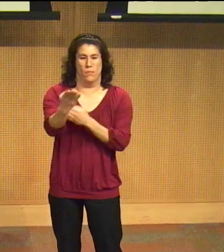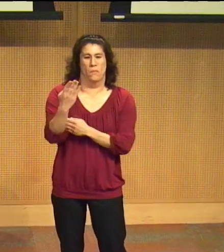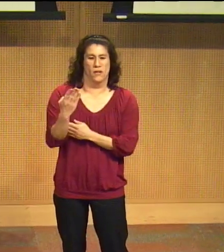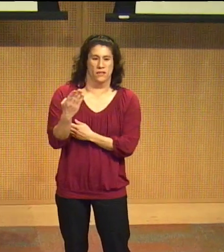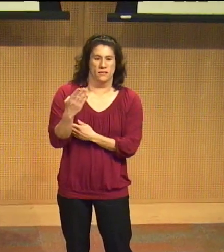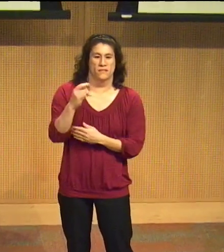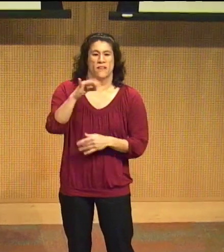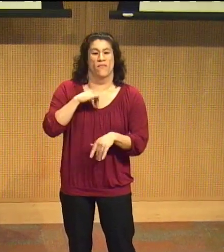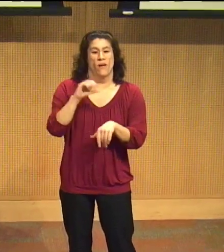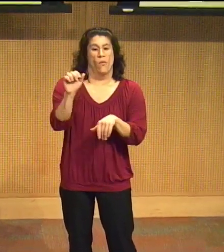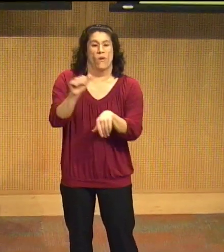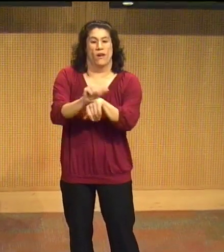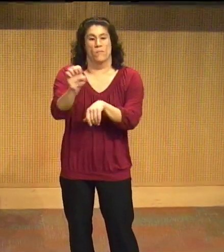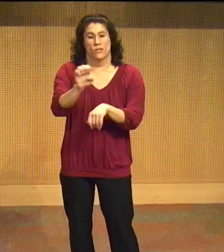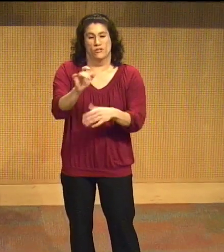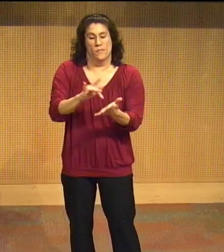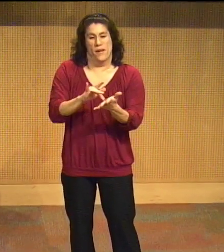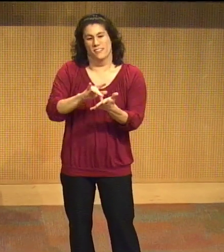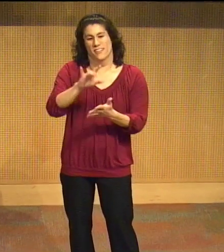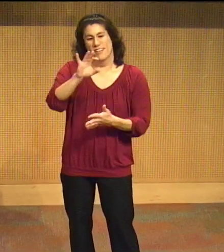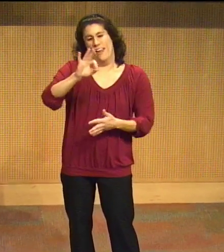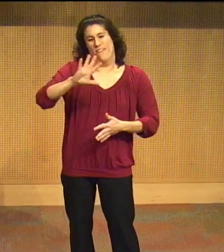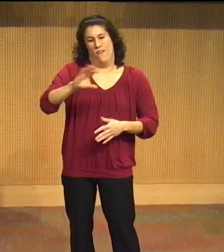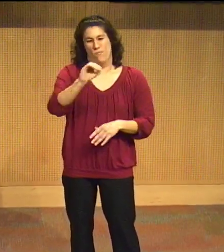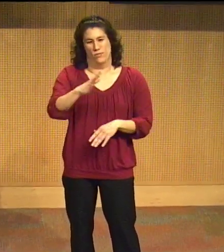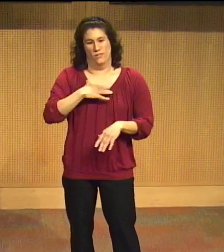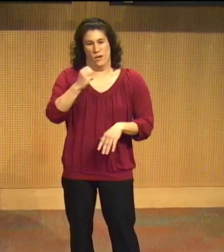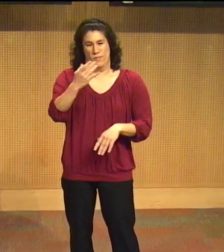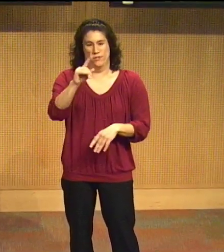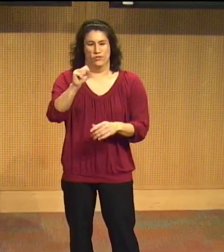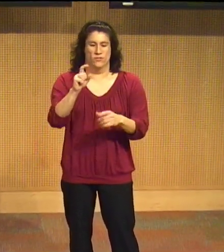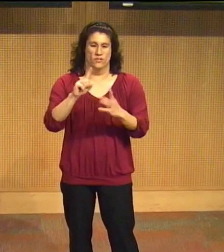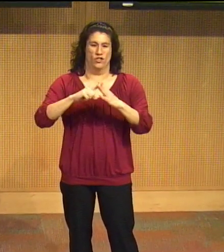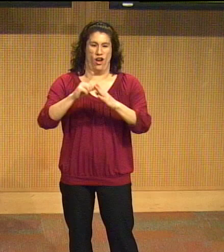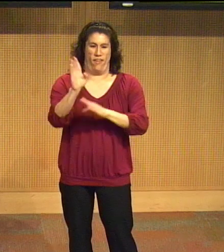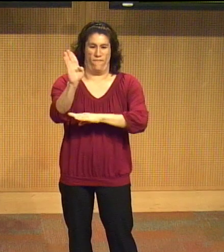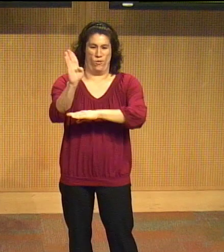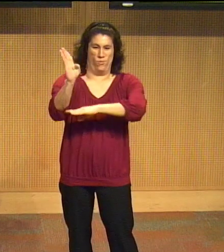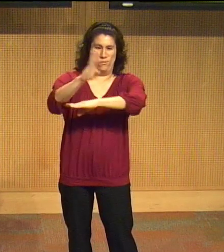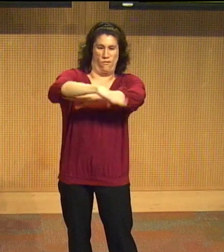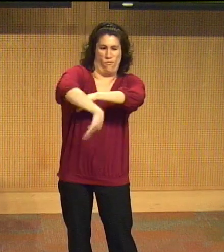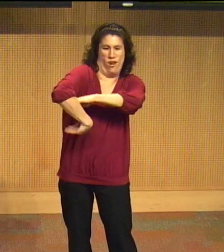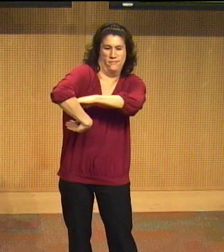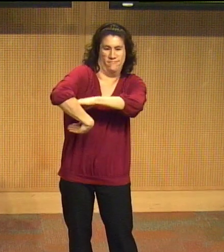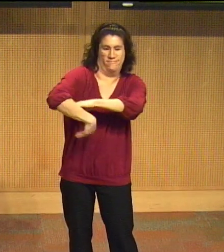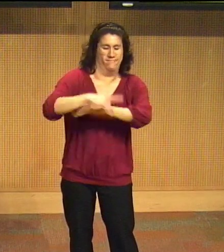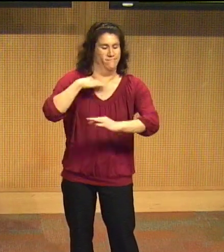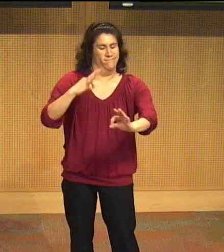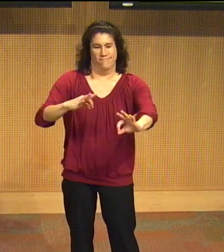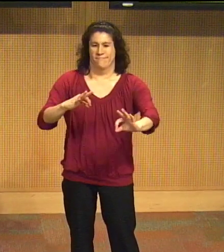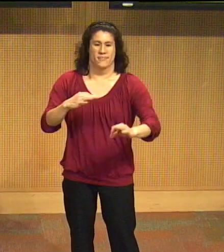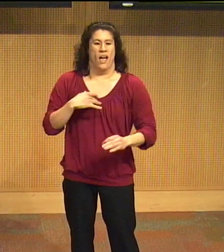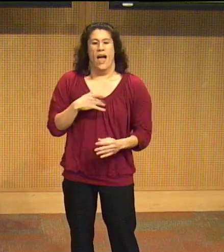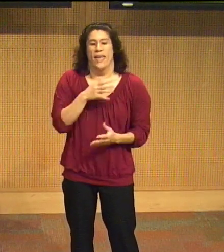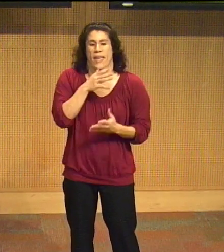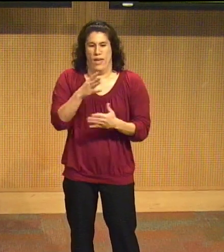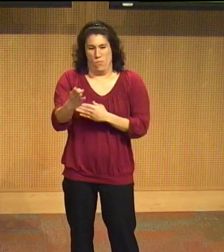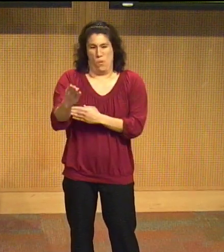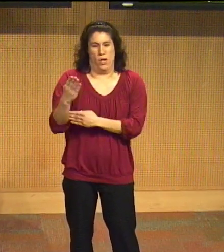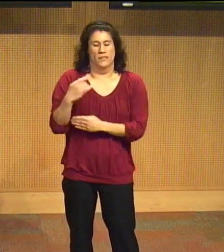I don't like getting up in the morning. Emergency medicine, 95% of my job is late afternoon and through the night.